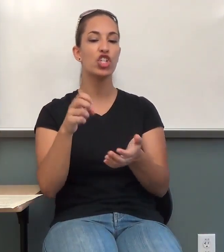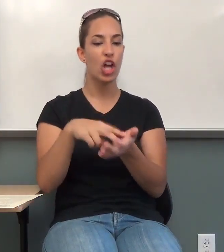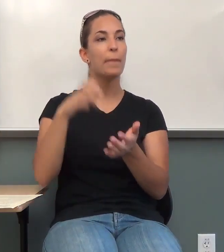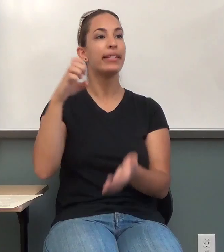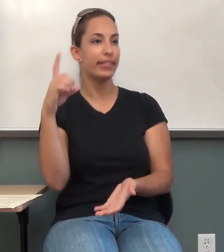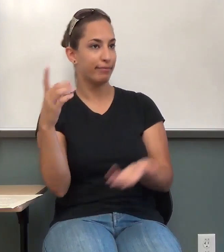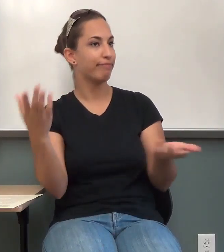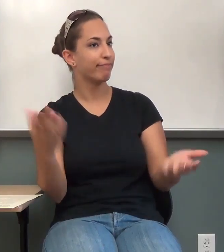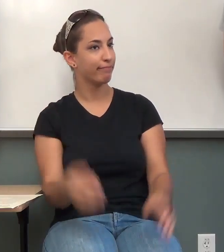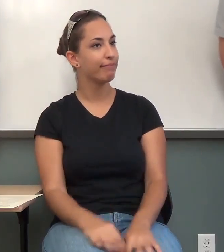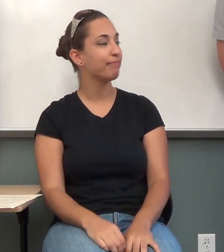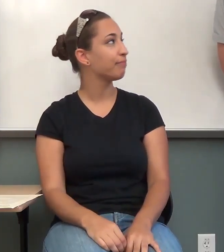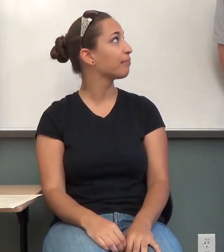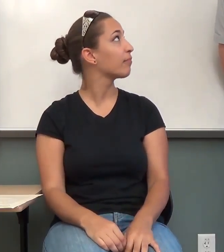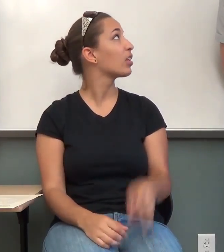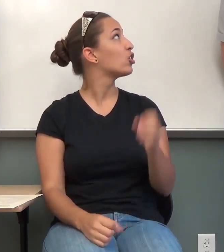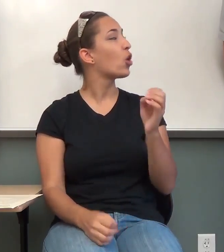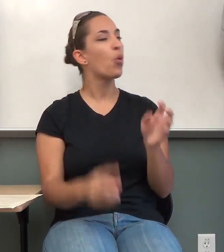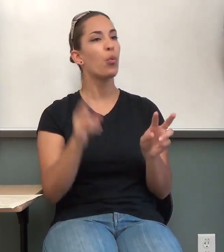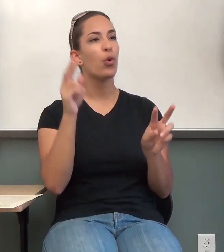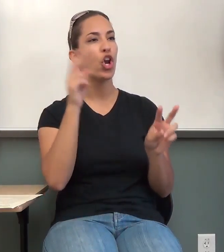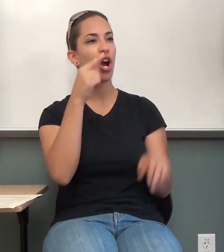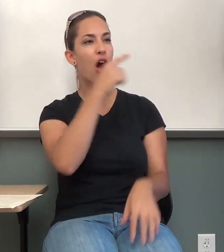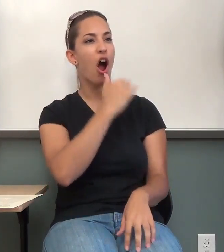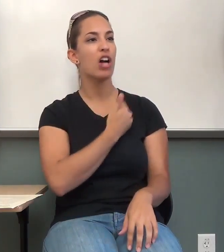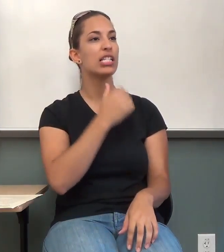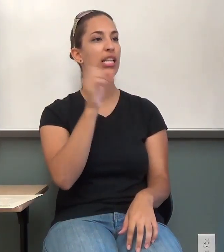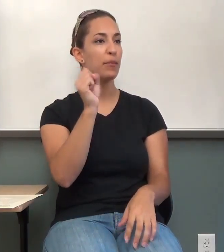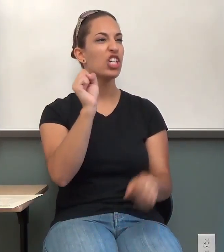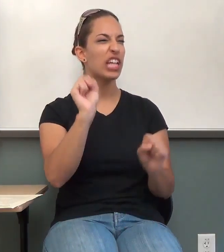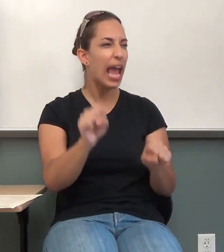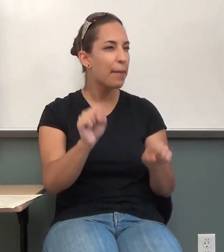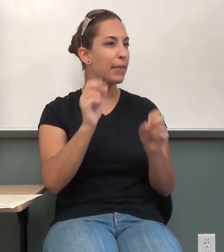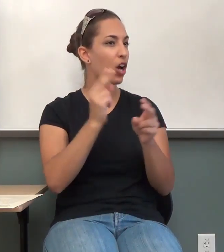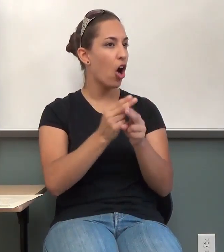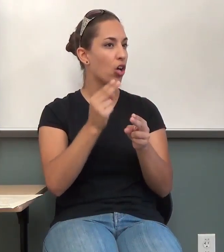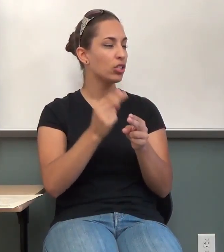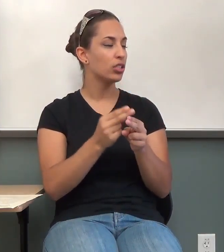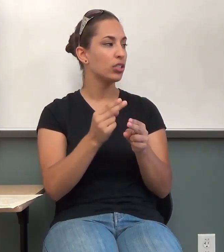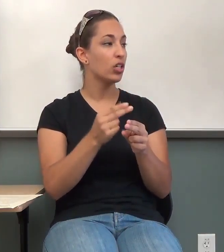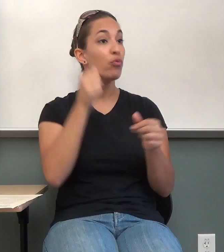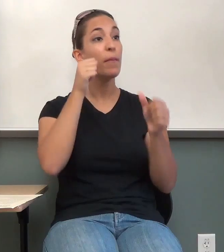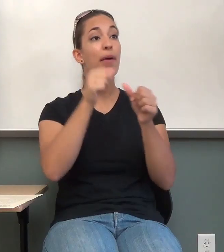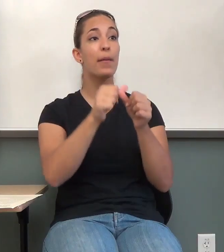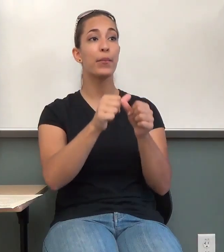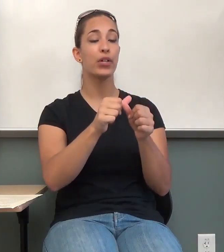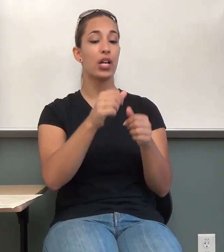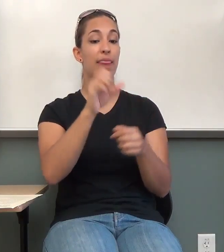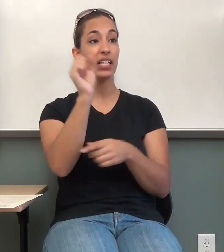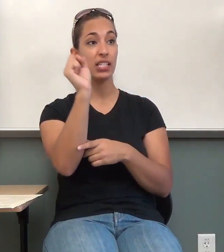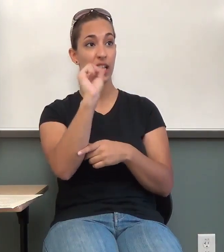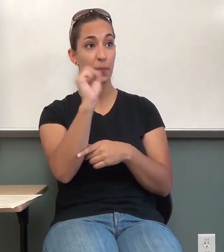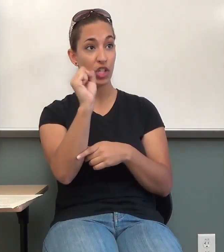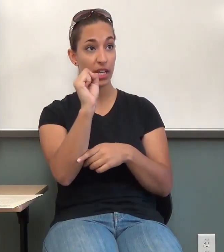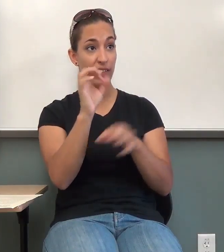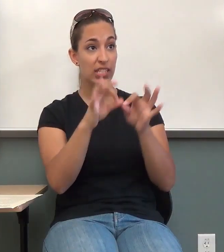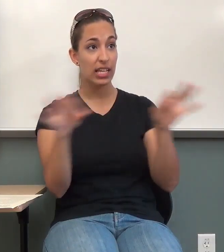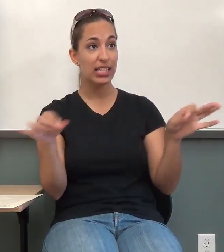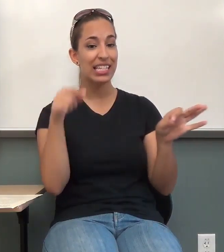look at what our subjects can be called. Again, remember, the subject of the sentence is a noun or just a noun or